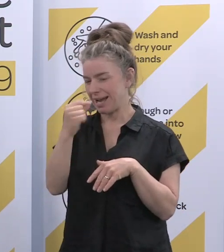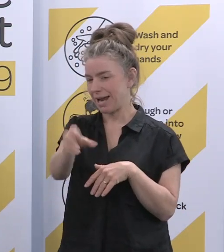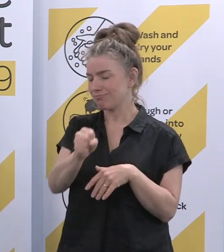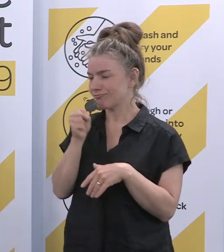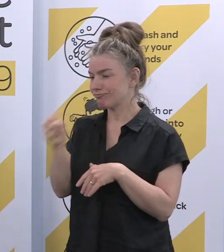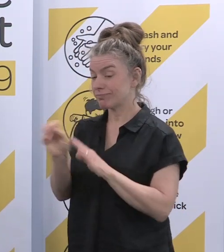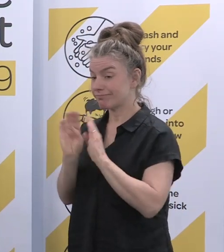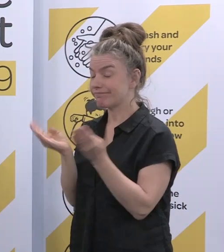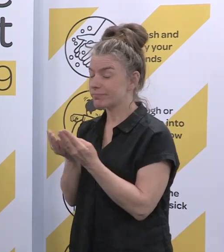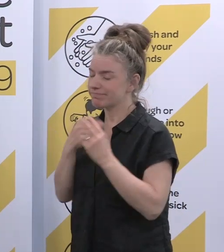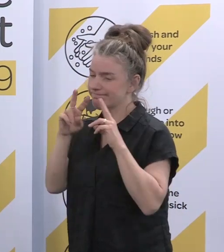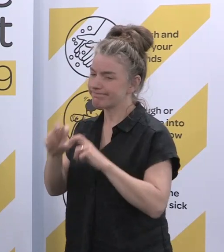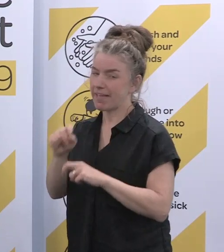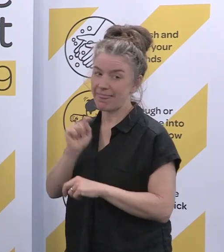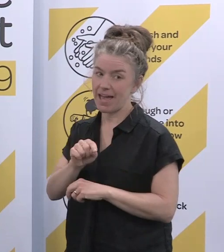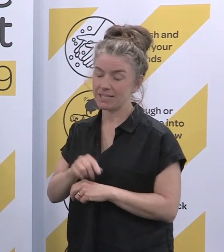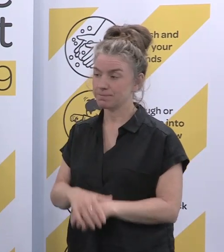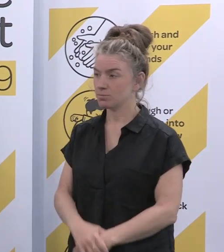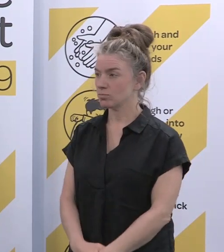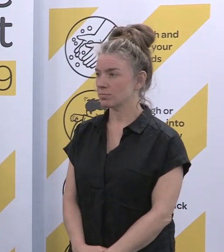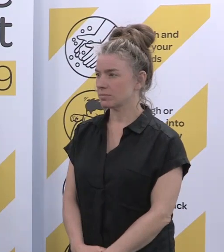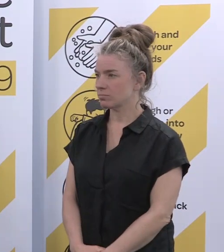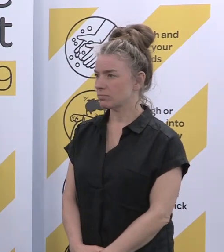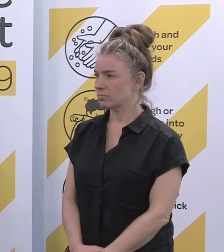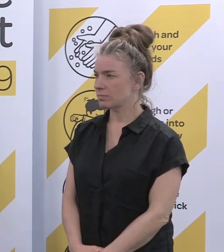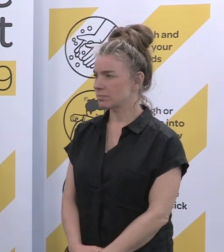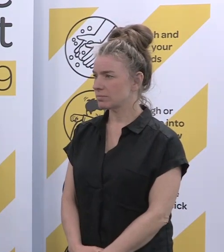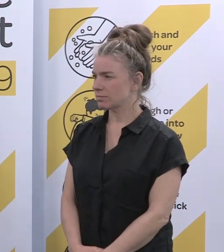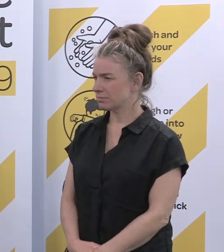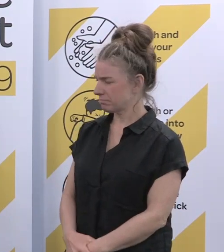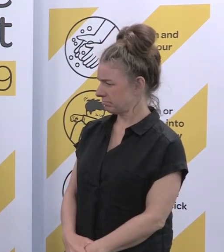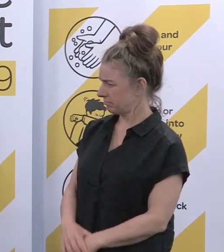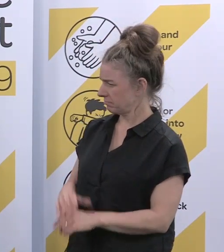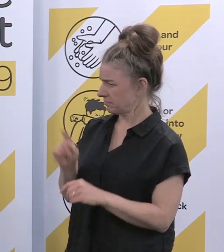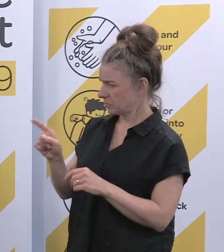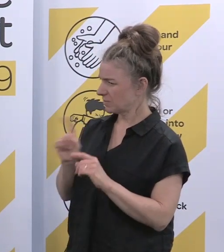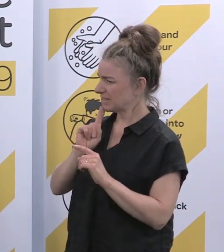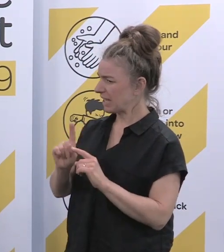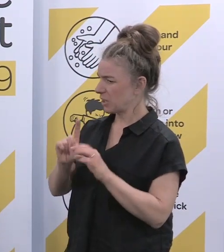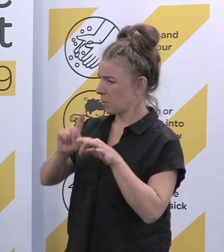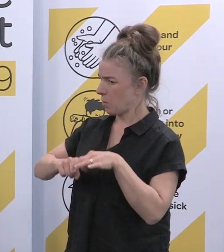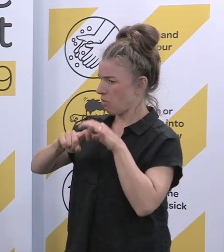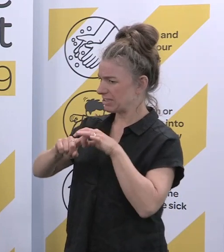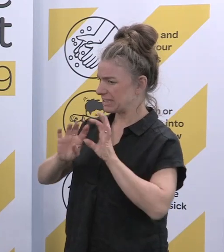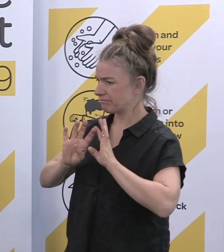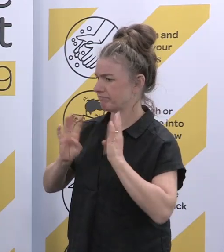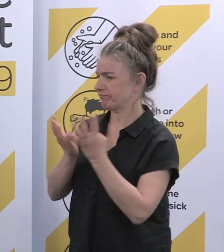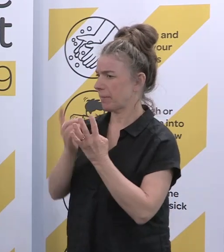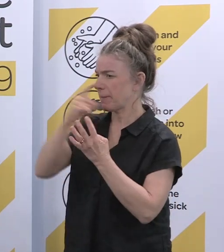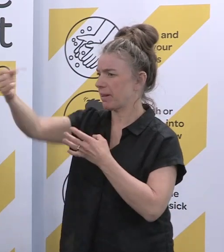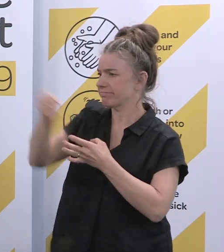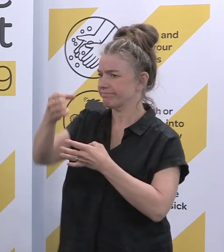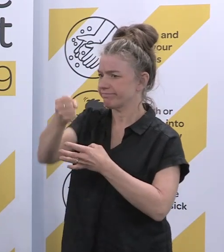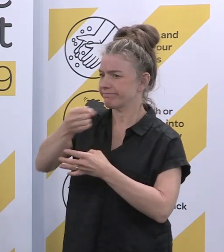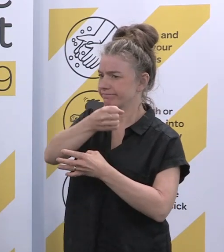question. What would an area of quarantine look like? I mean, what sort of options are you considering there? Well, of course, we've got